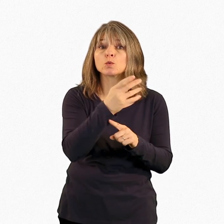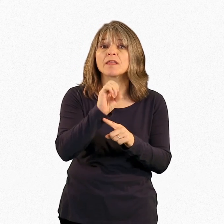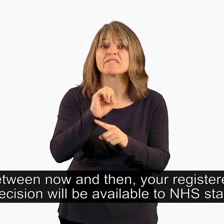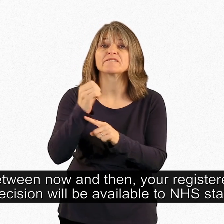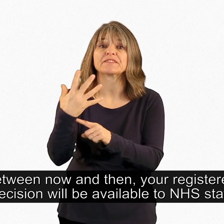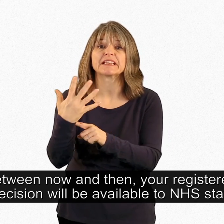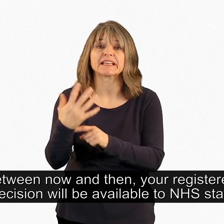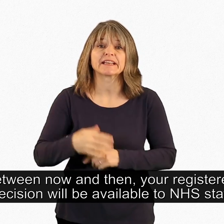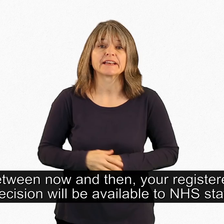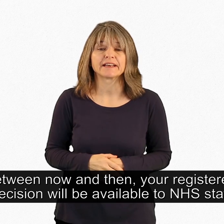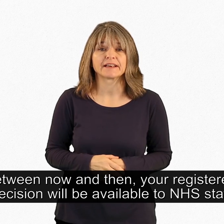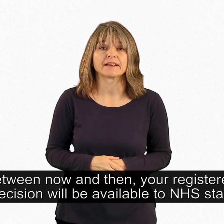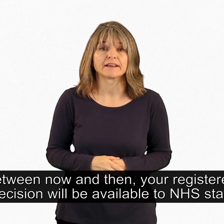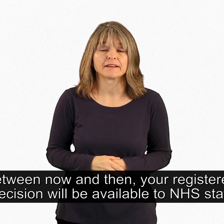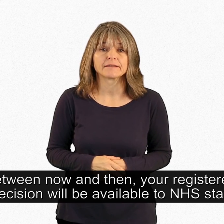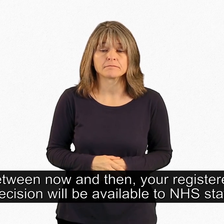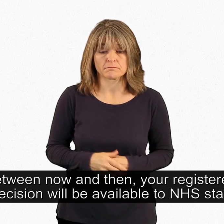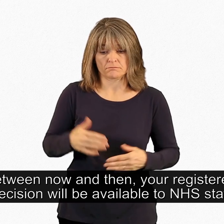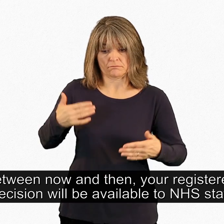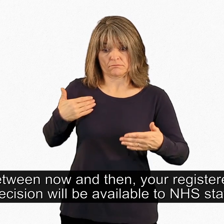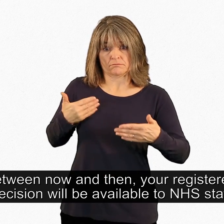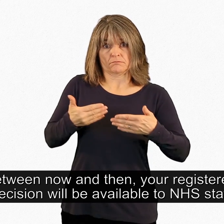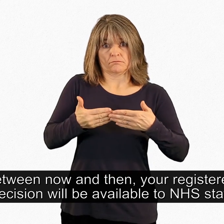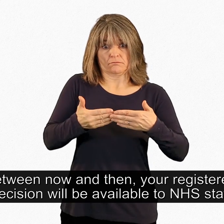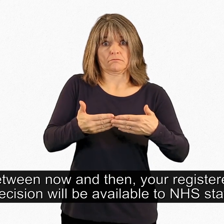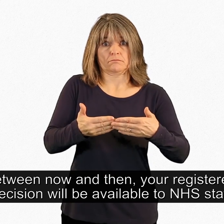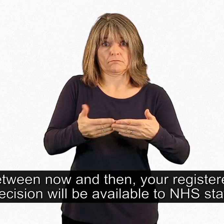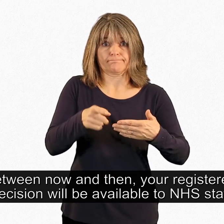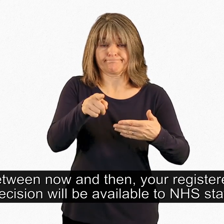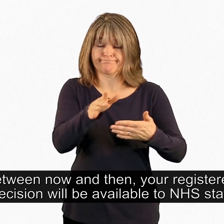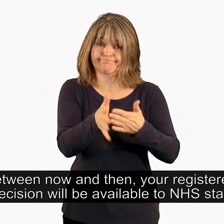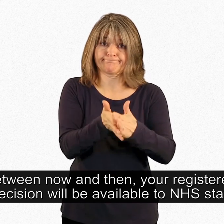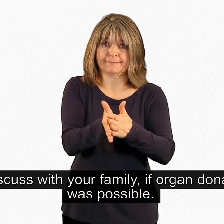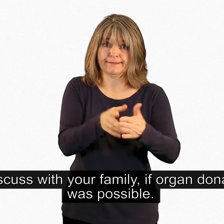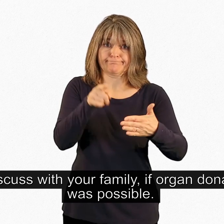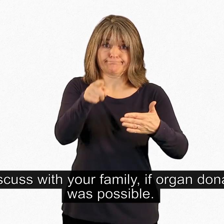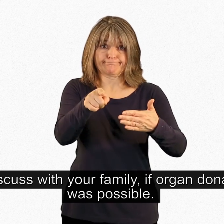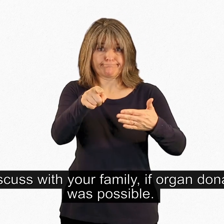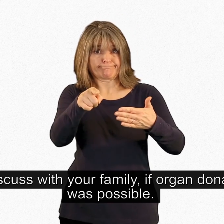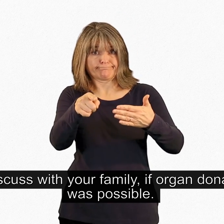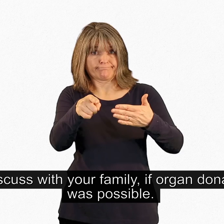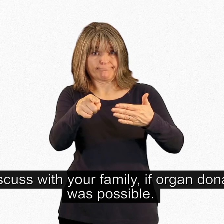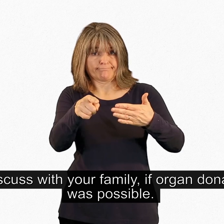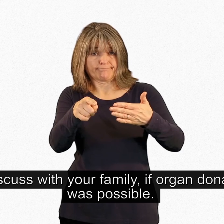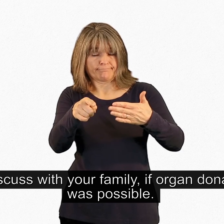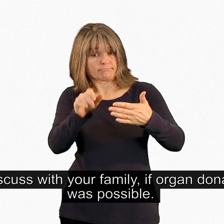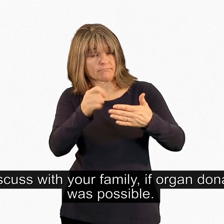Between now and then, your registered decision will be available to NHS staff to discuss with your family if organ